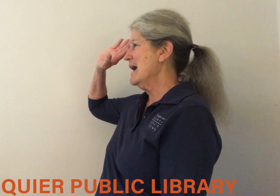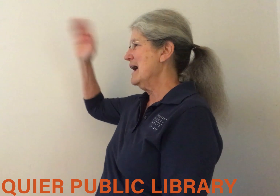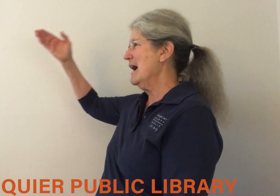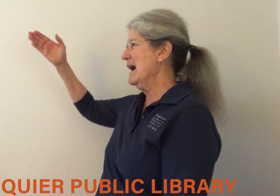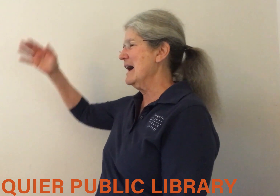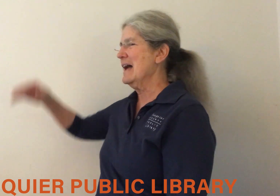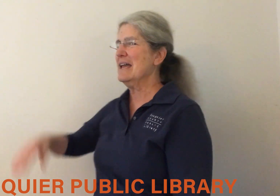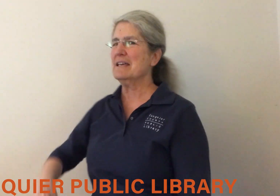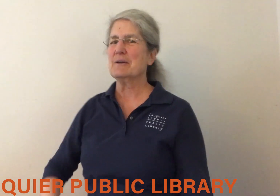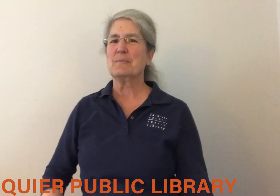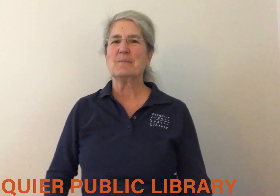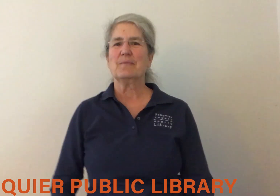Hi.